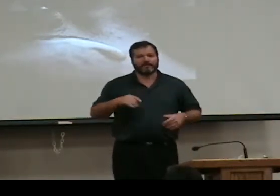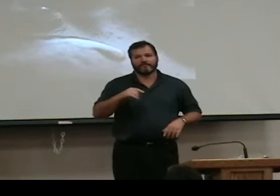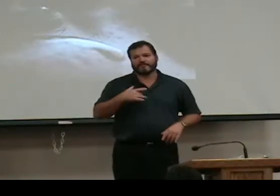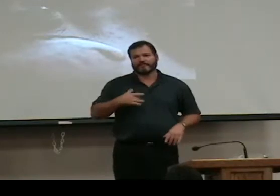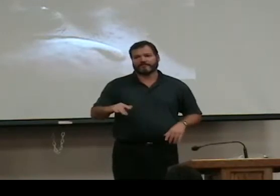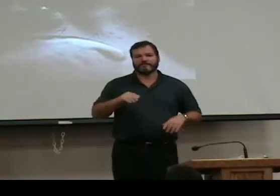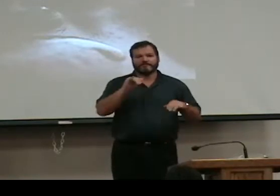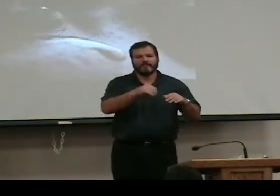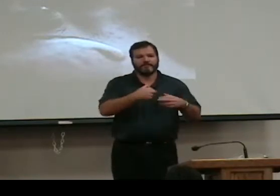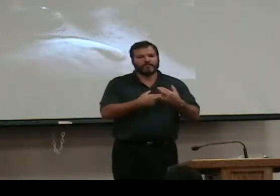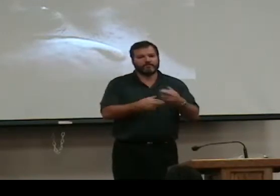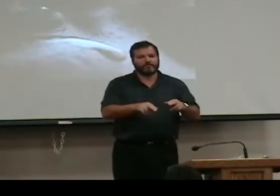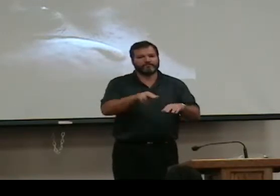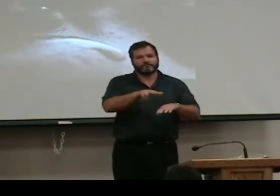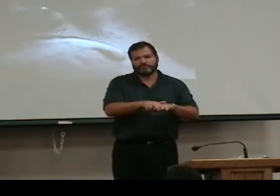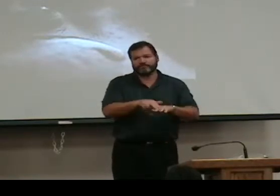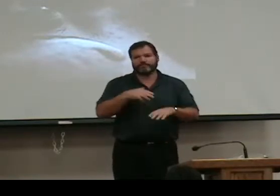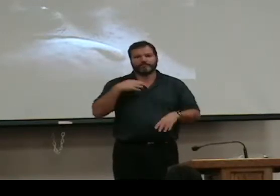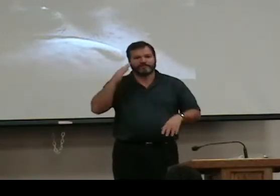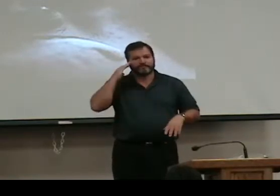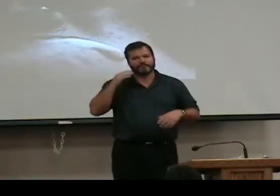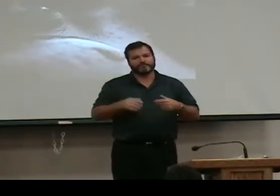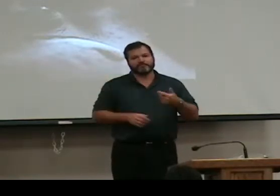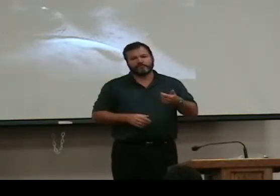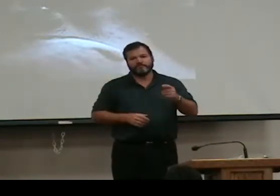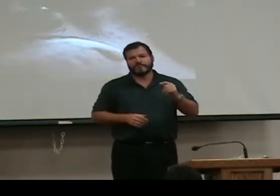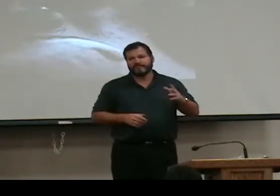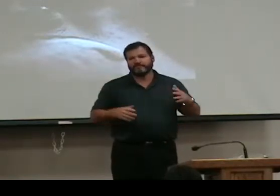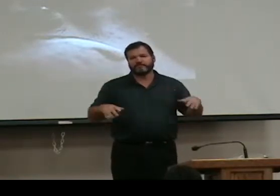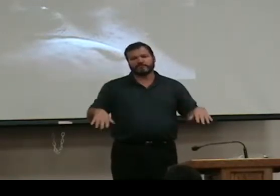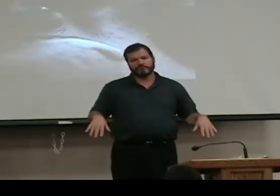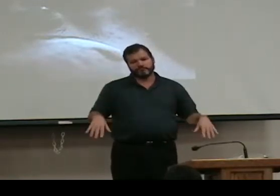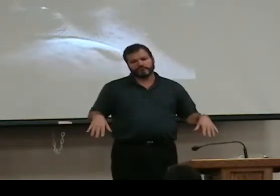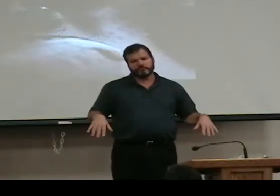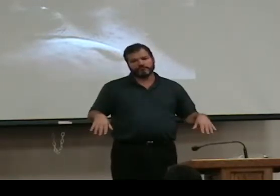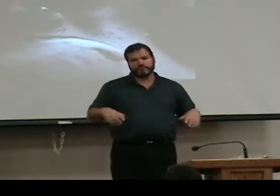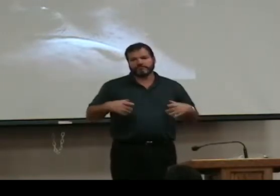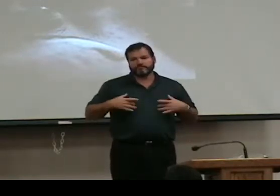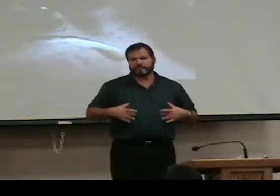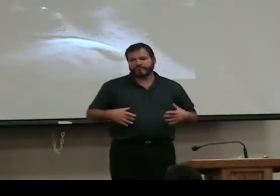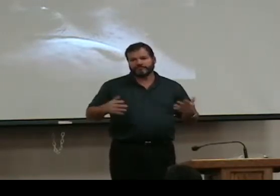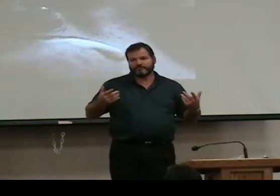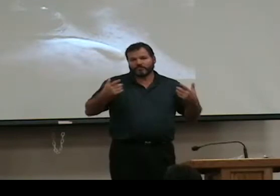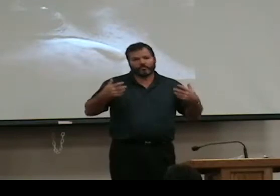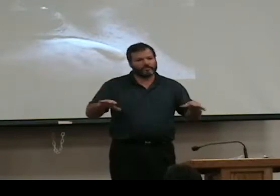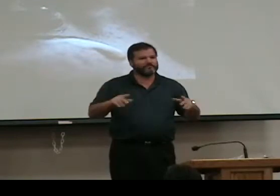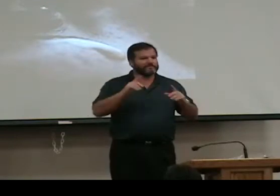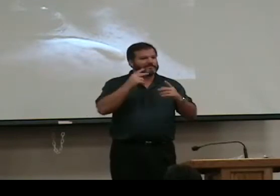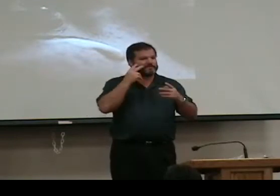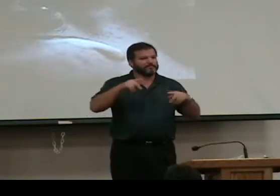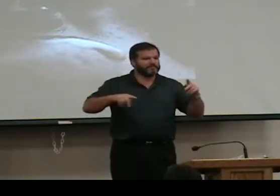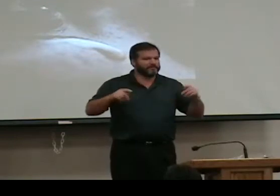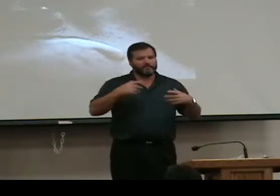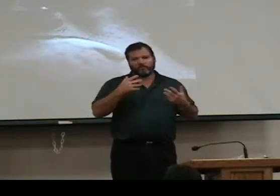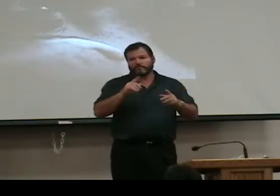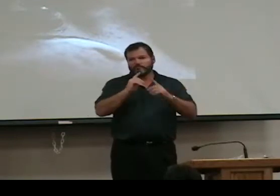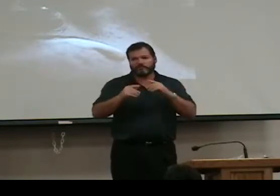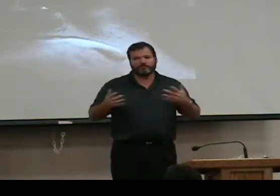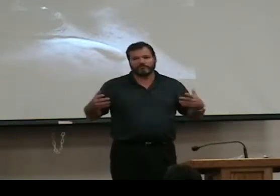I was just depressed. I wanted to just stay in my bedroom and watch TV and give up, you know. Don't want to see people.